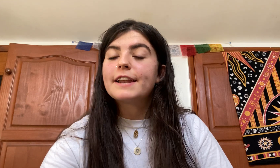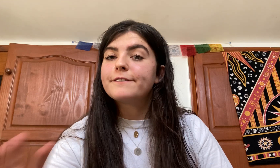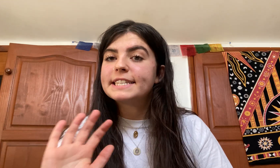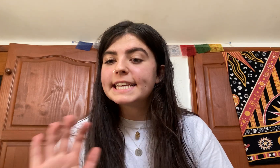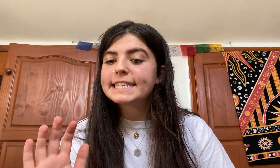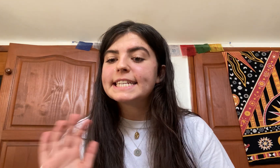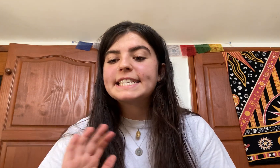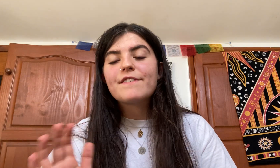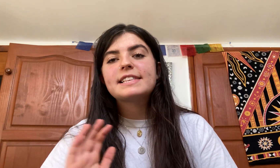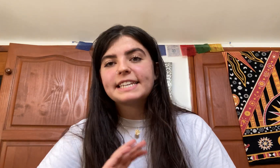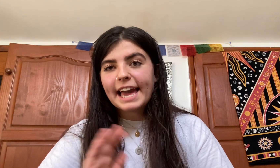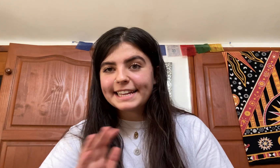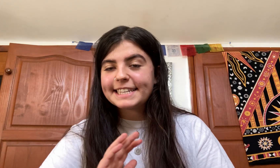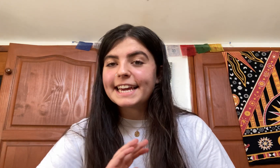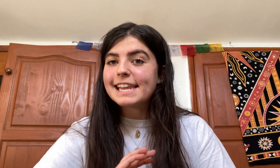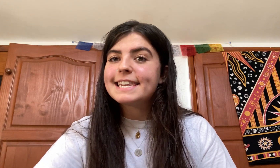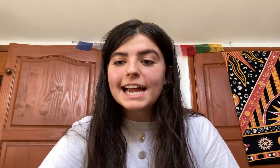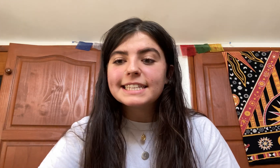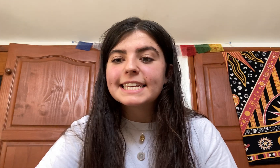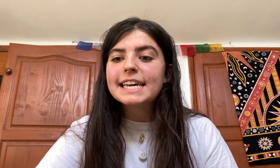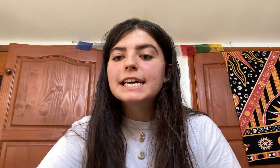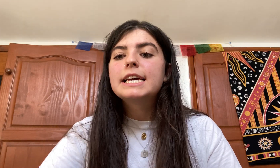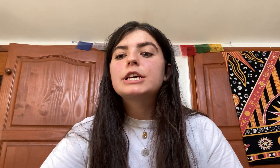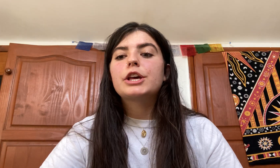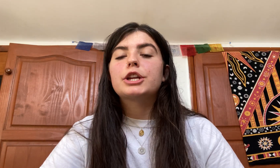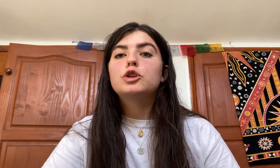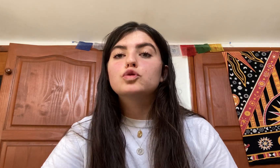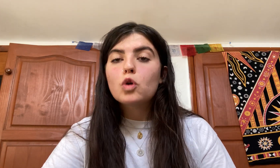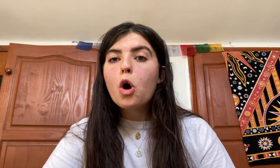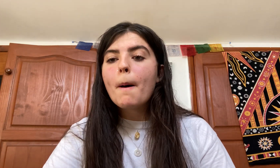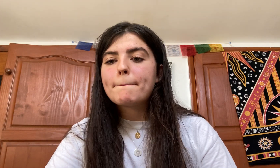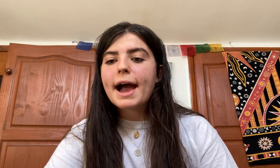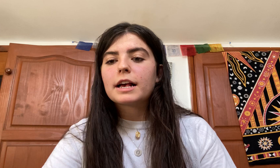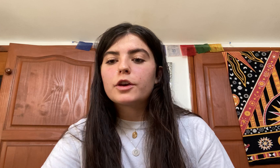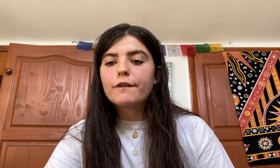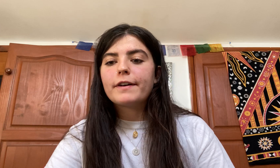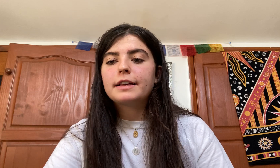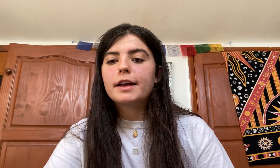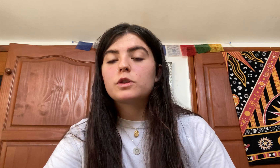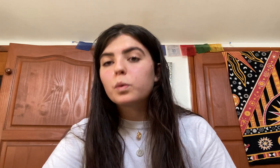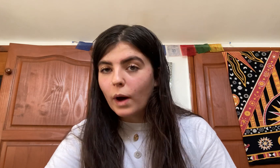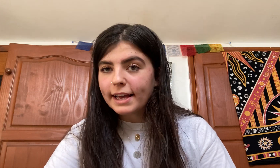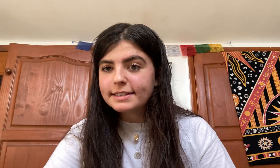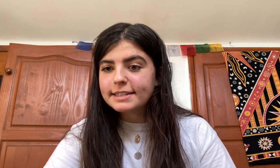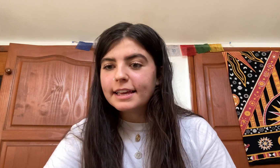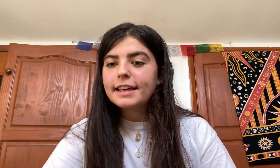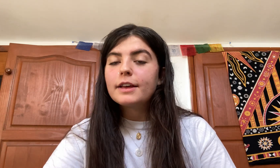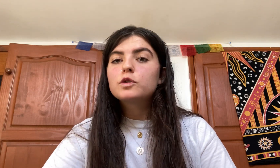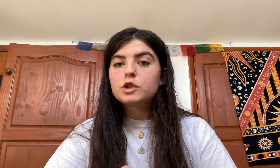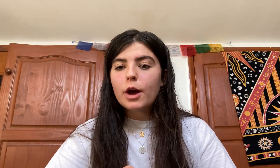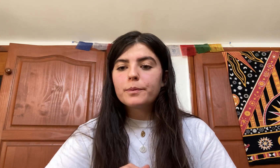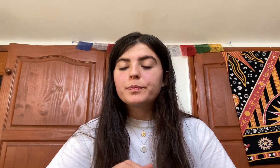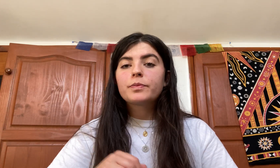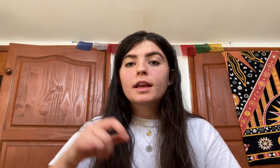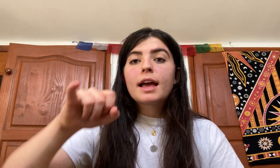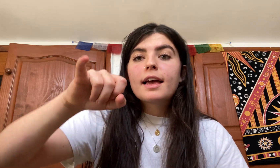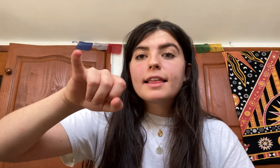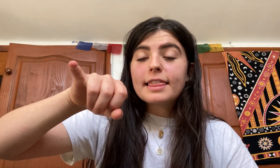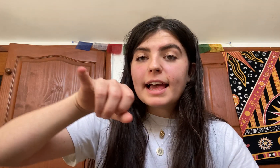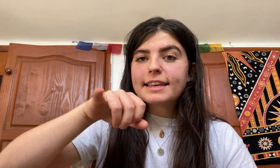for 60, 70, 80 and 90, you're going to draw back your finger twice. So, like